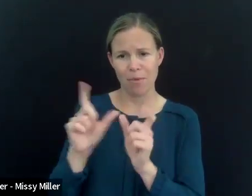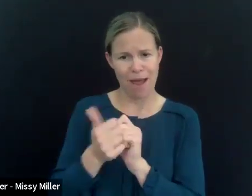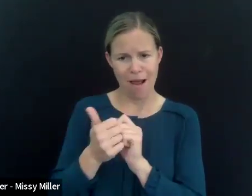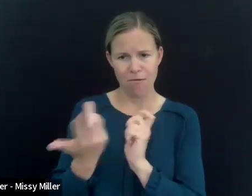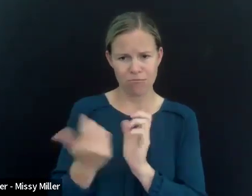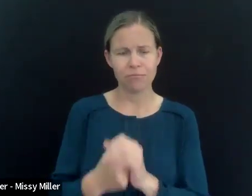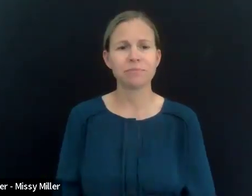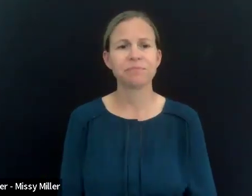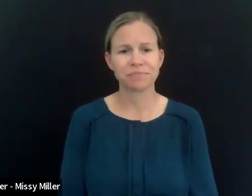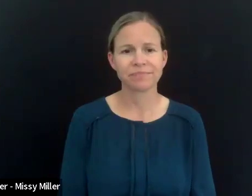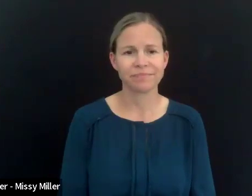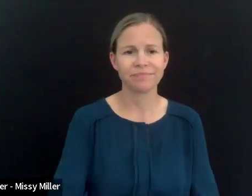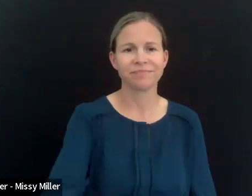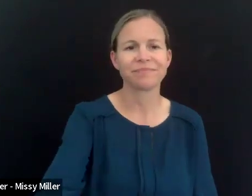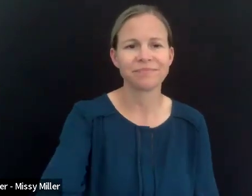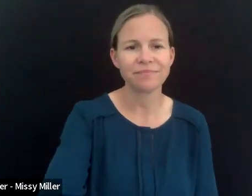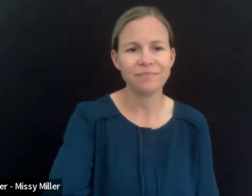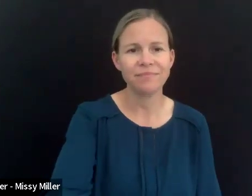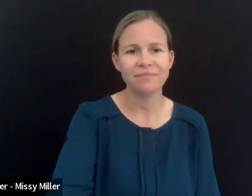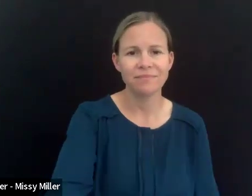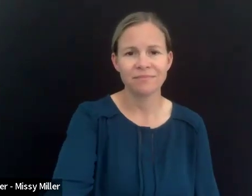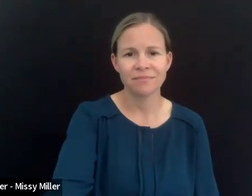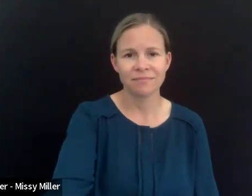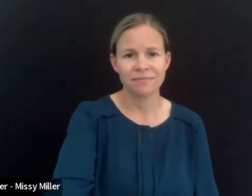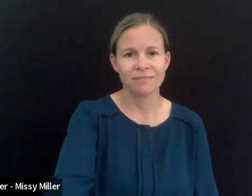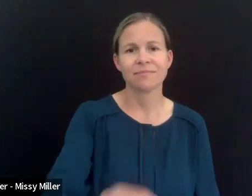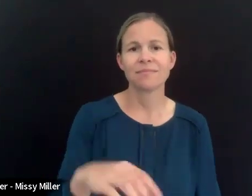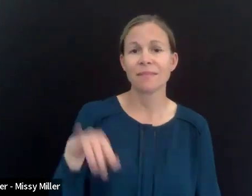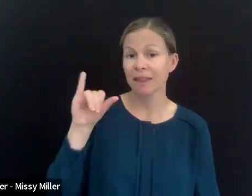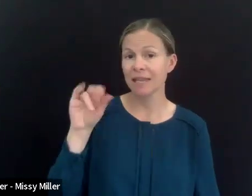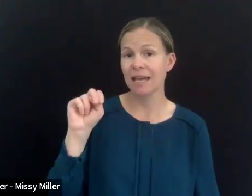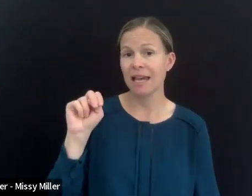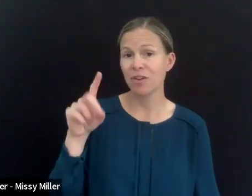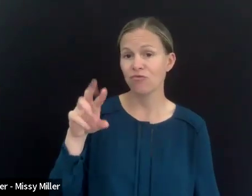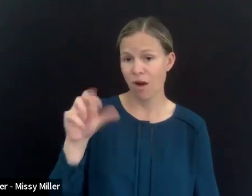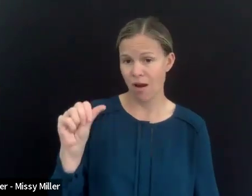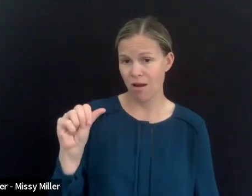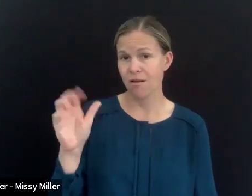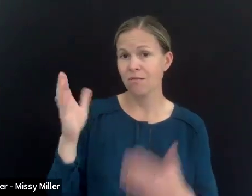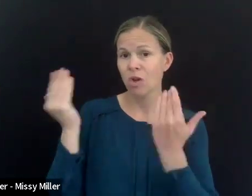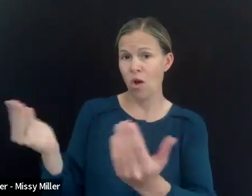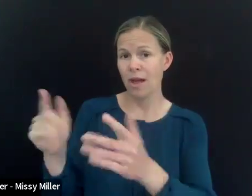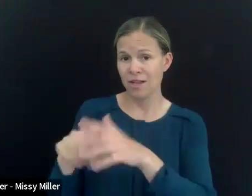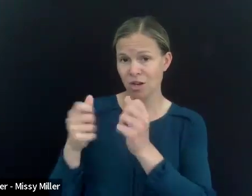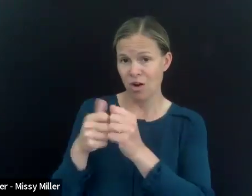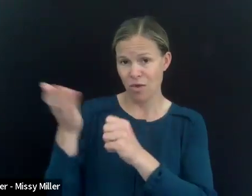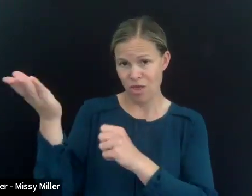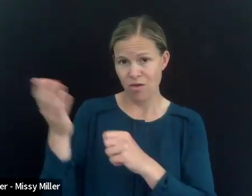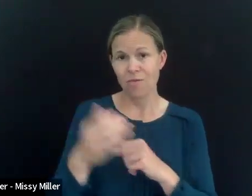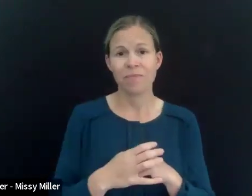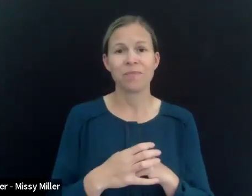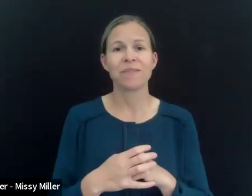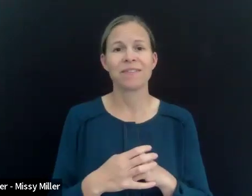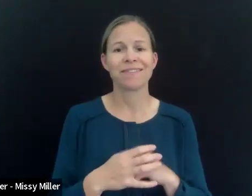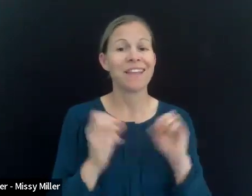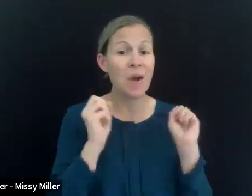And Indra, if you don't mind, I'll get started with you and then we can jump in. All right.